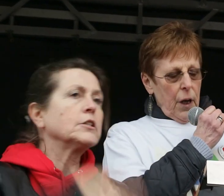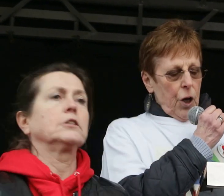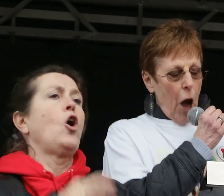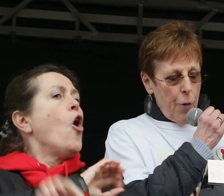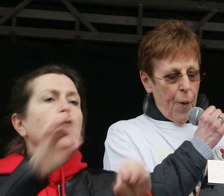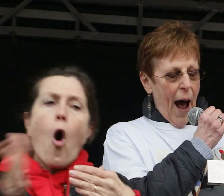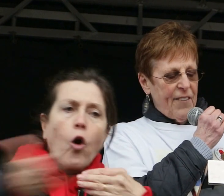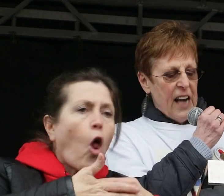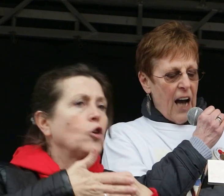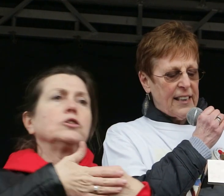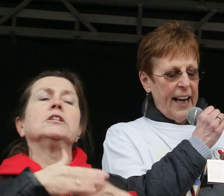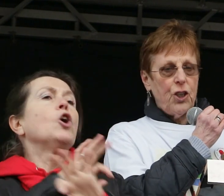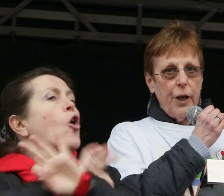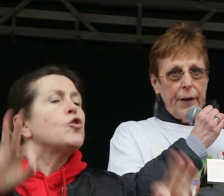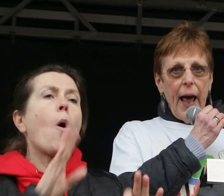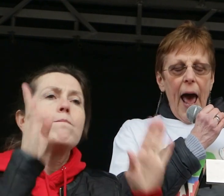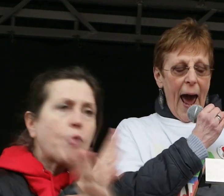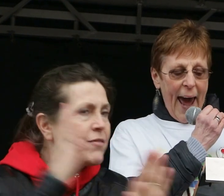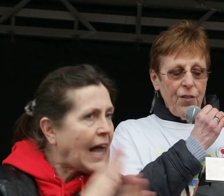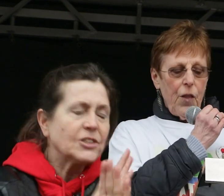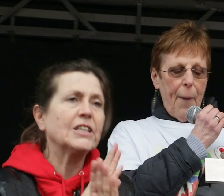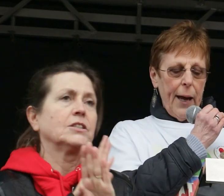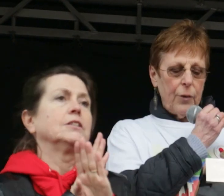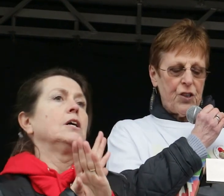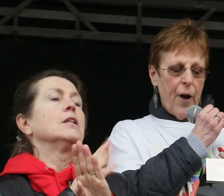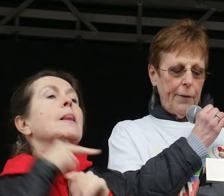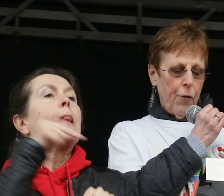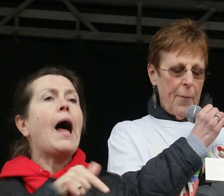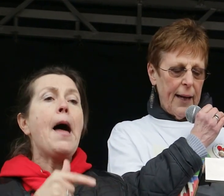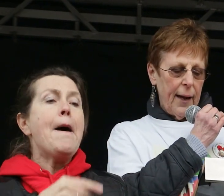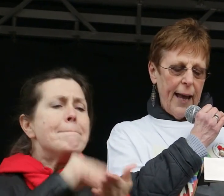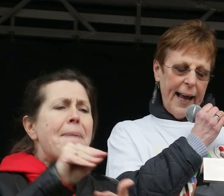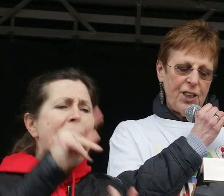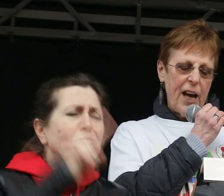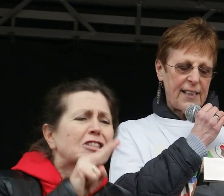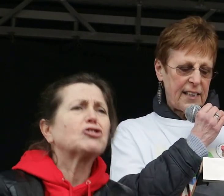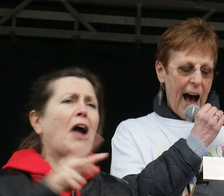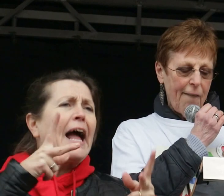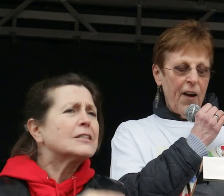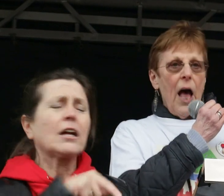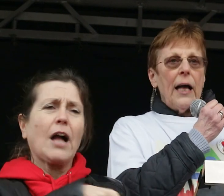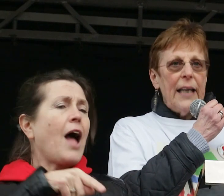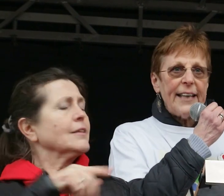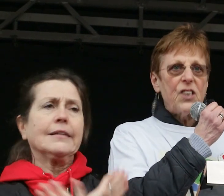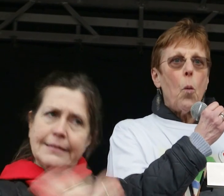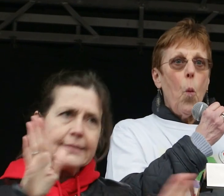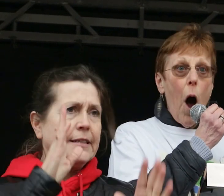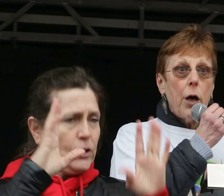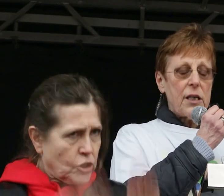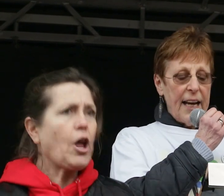closures, no privatisation, end the pay restraint for NHS staff.